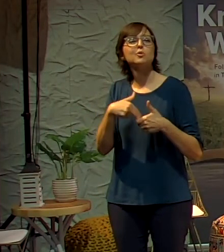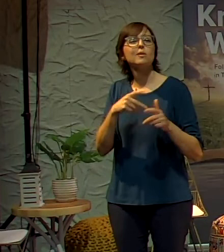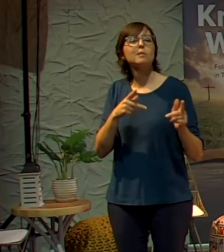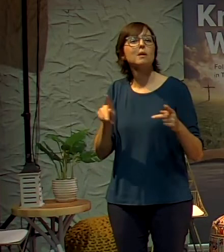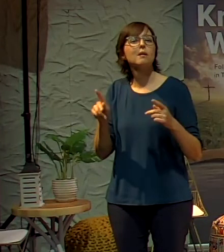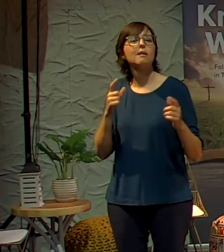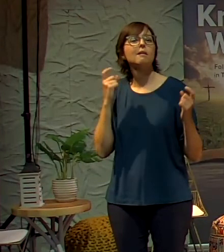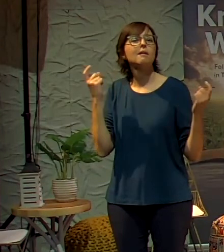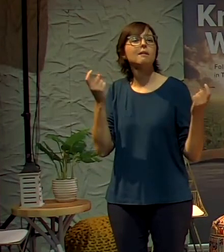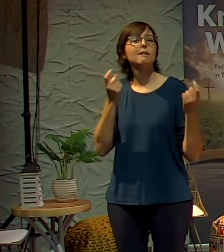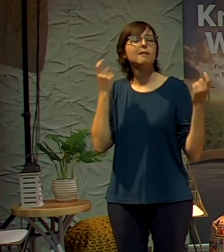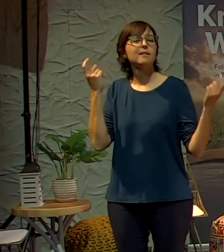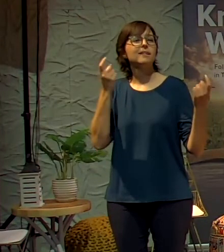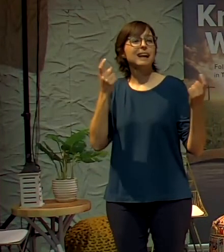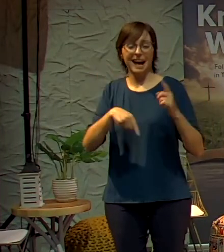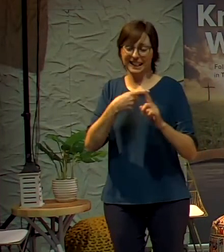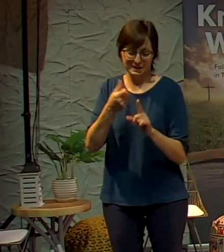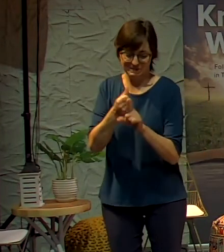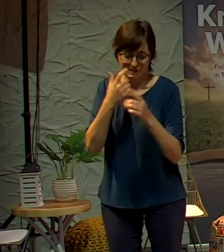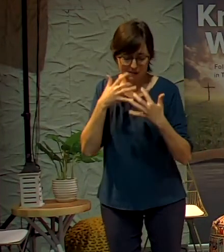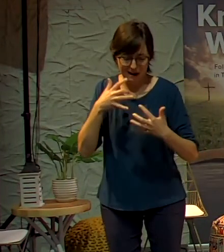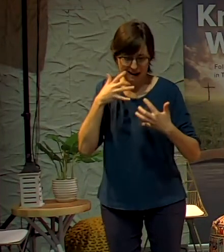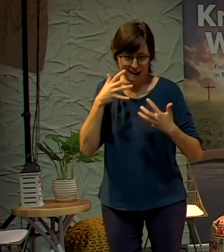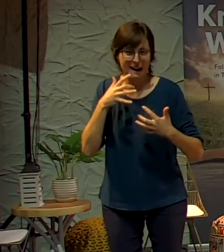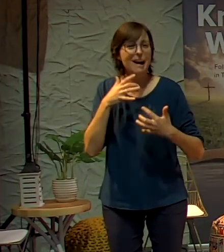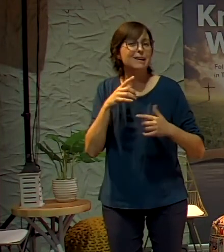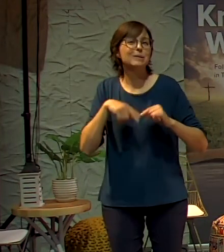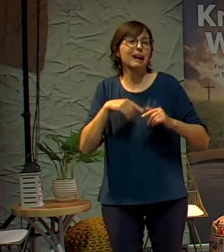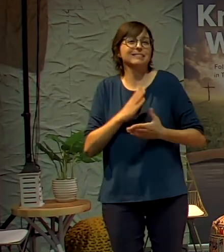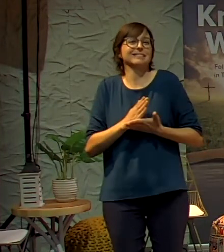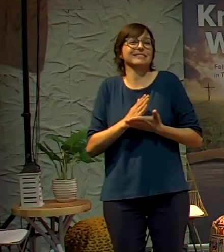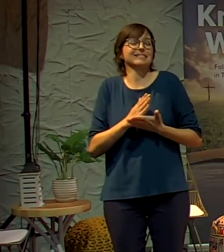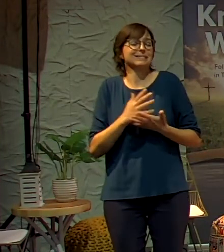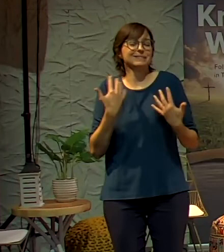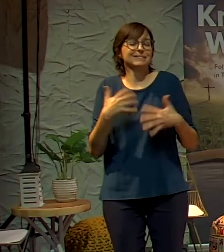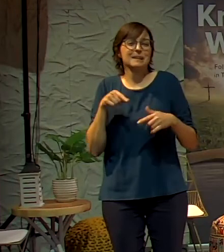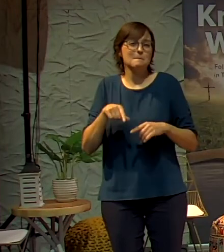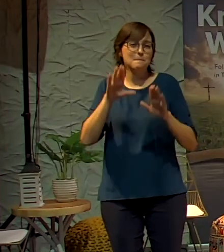you're there to celebrate. And then you cry like a baby because you can't resist how amazing this